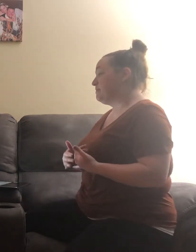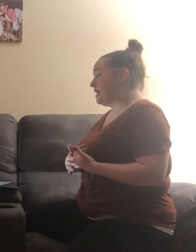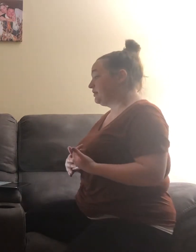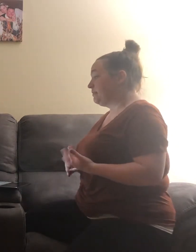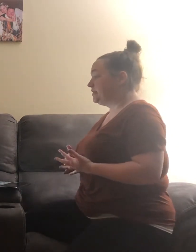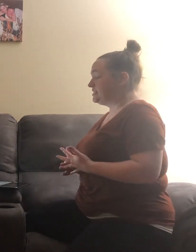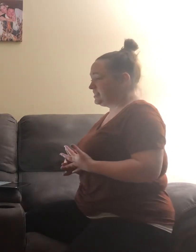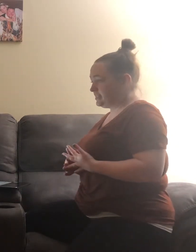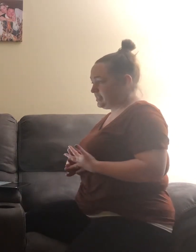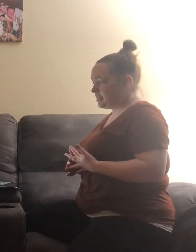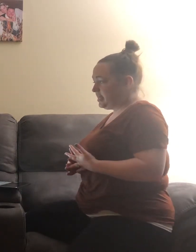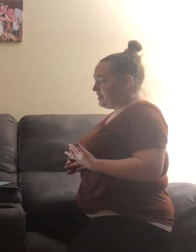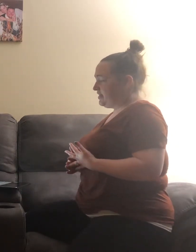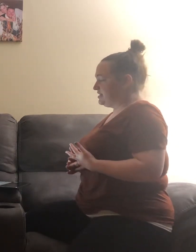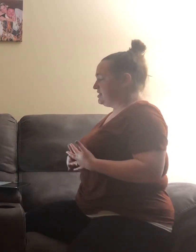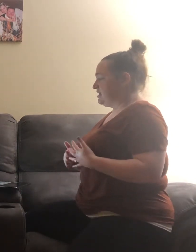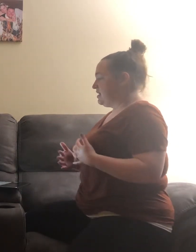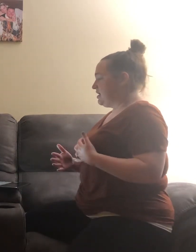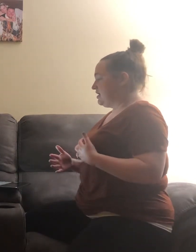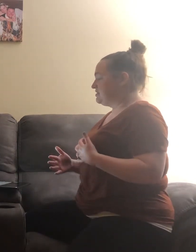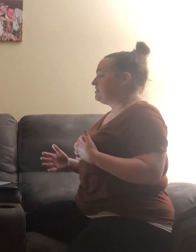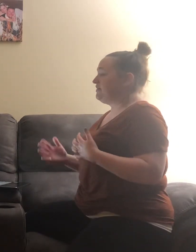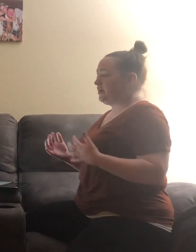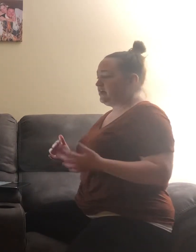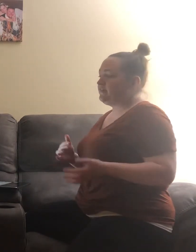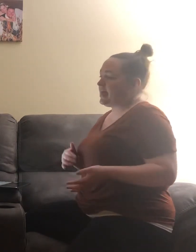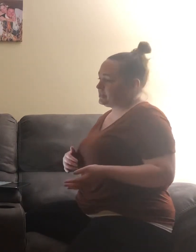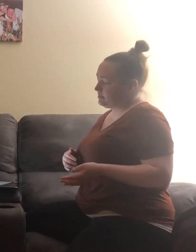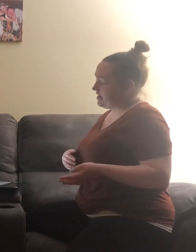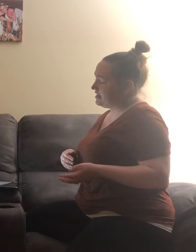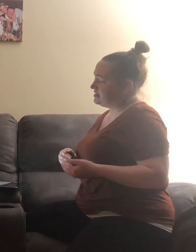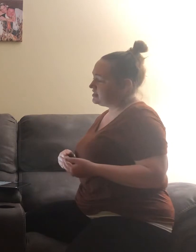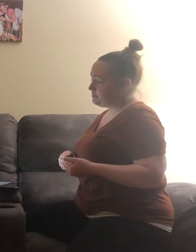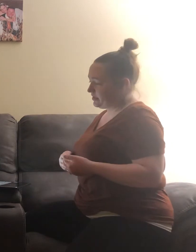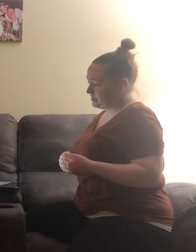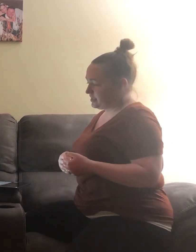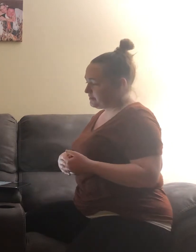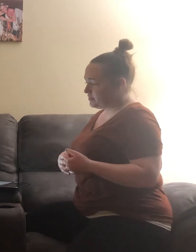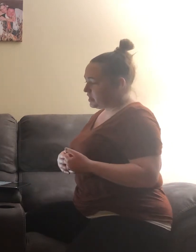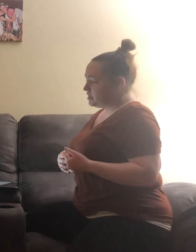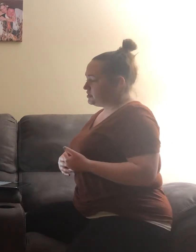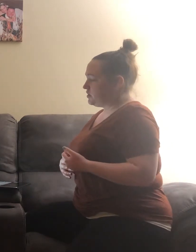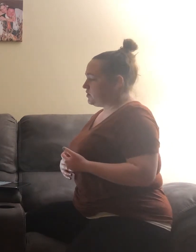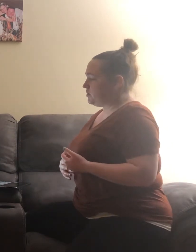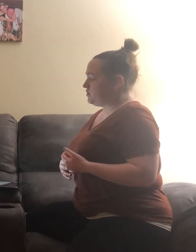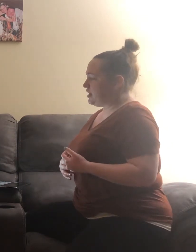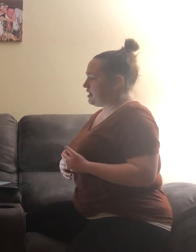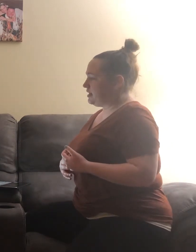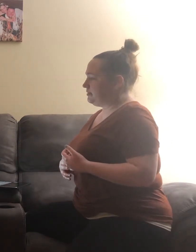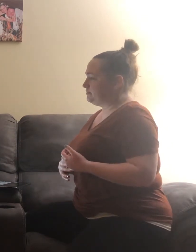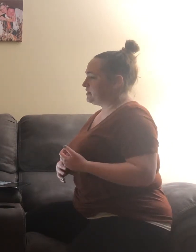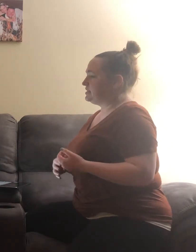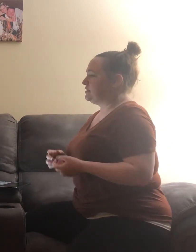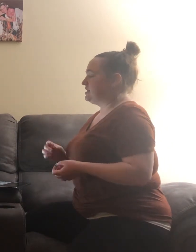moderate persistent. That's the severity of asthma that he's experiencing. So it sounds like he's